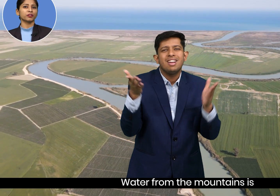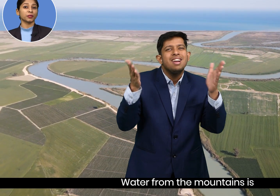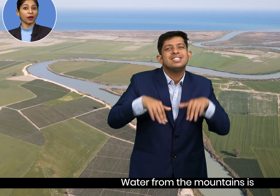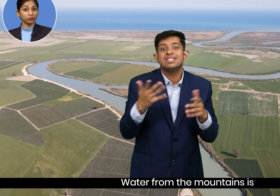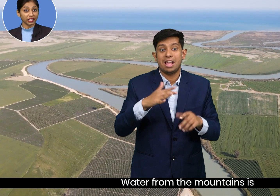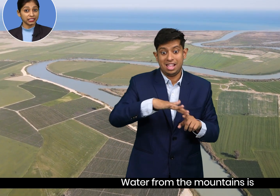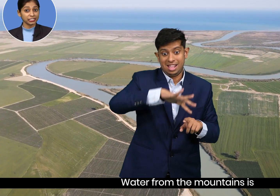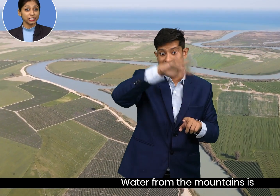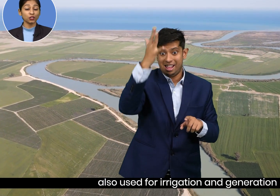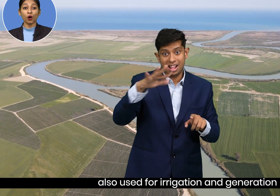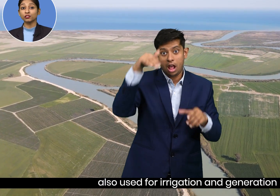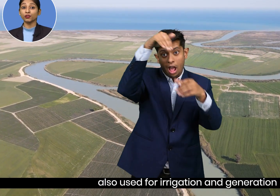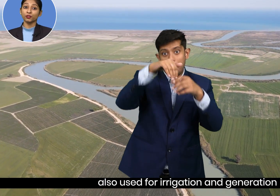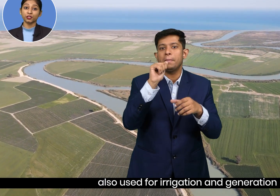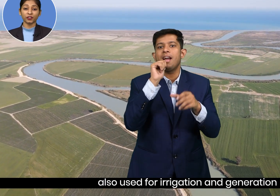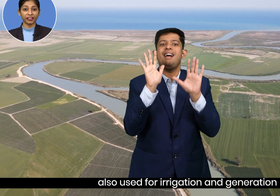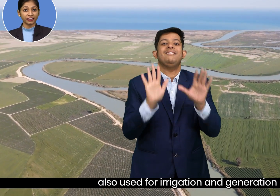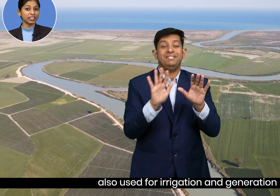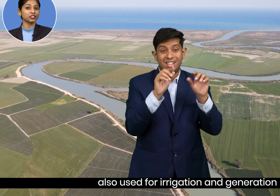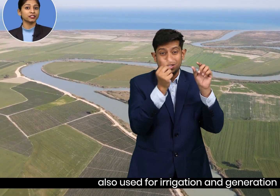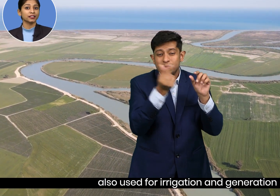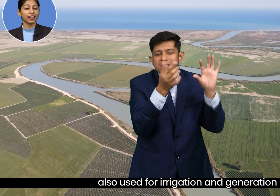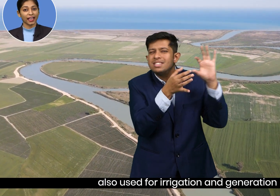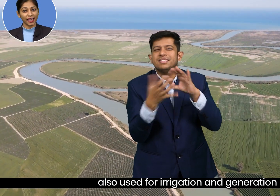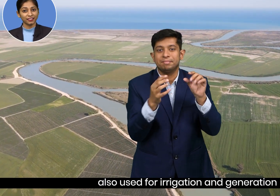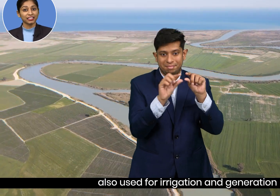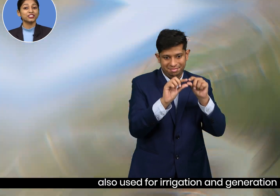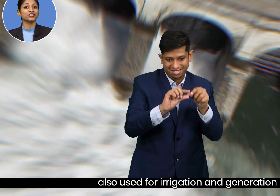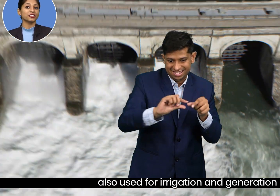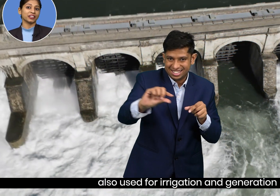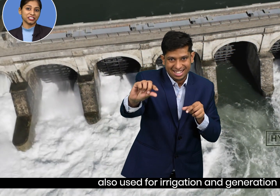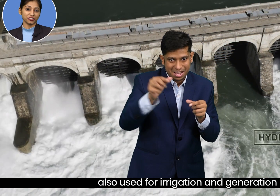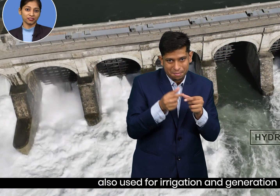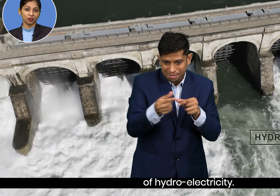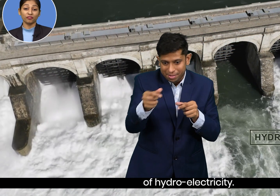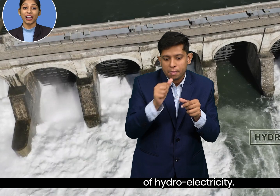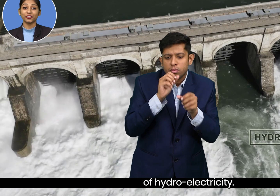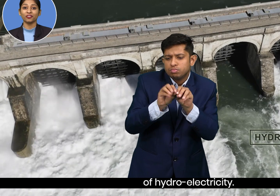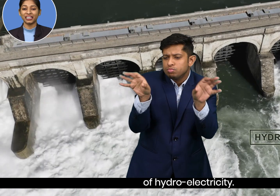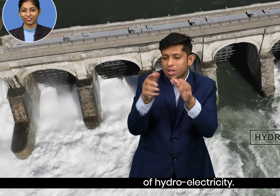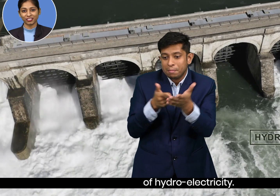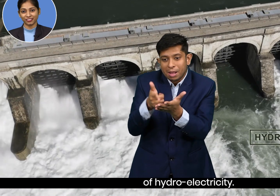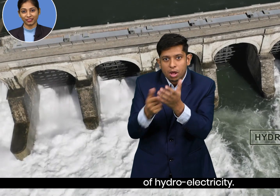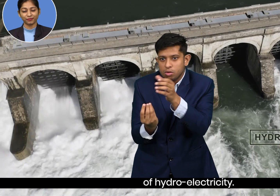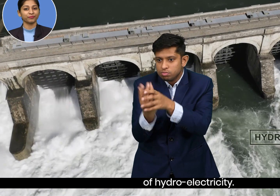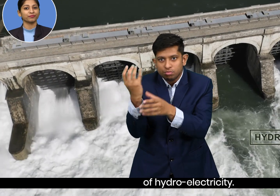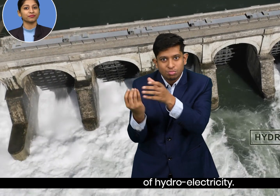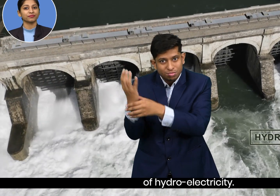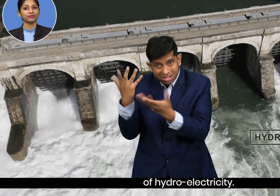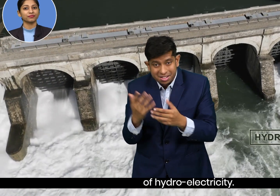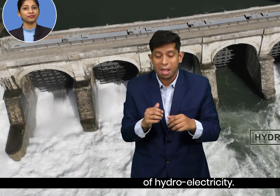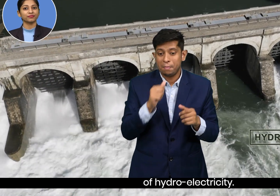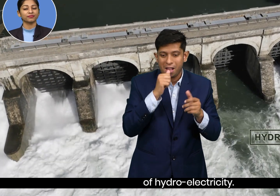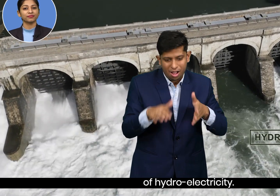Water from the mountains is also used for irrigation and generation of hydroelectricity.